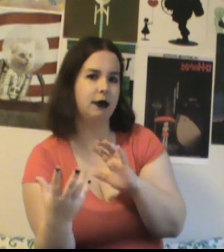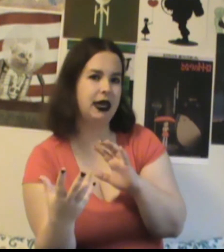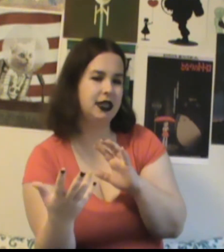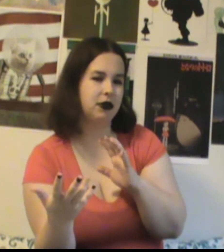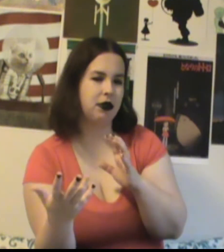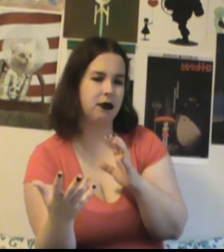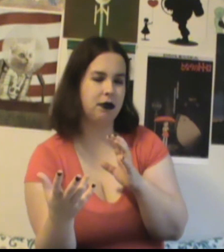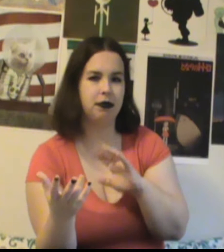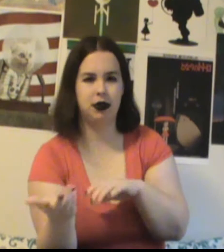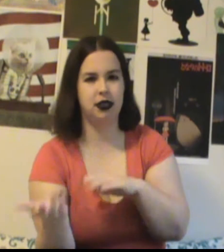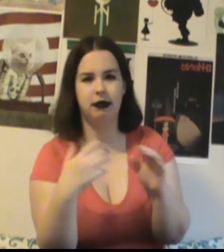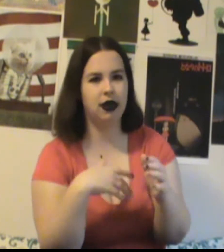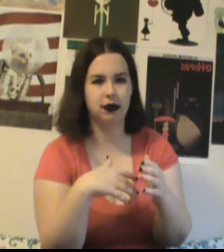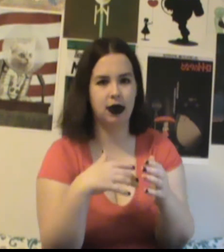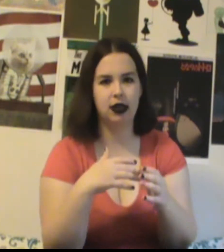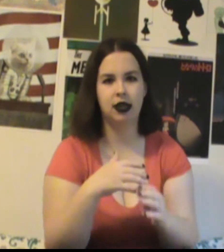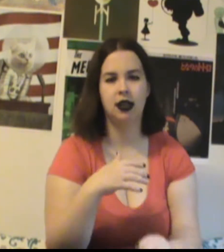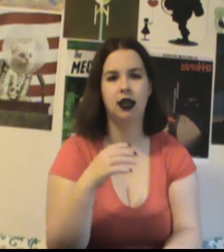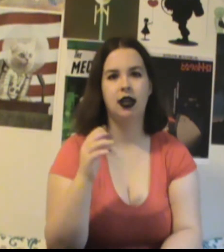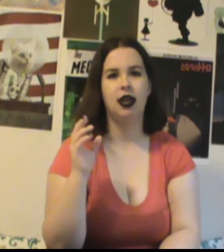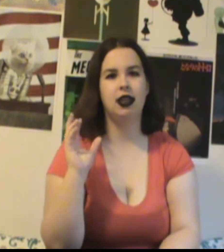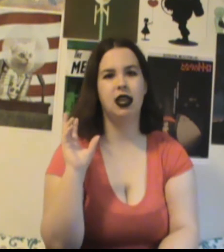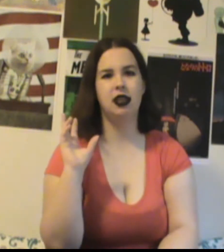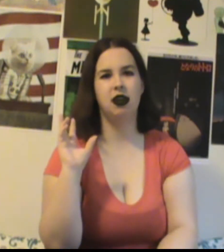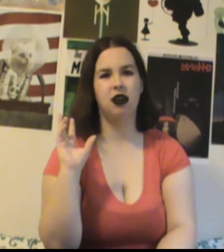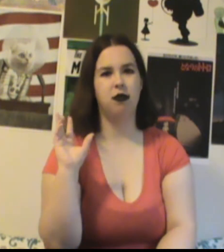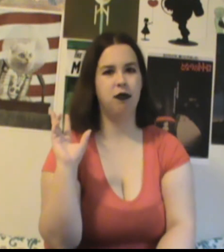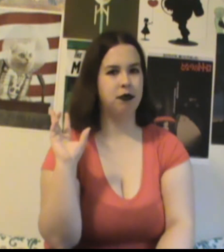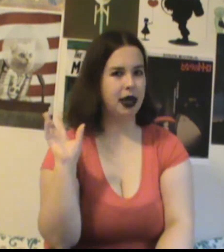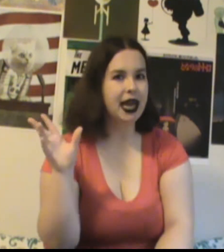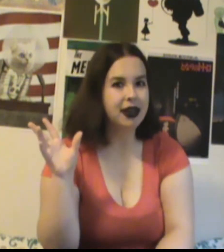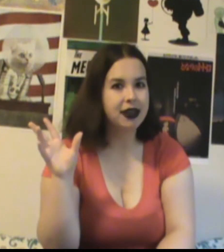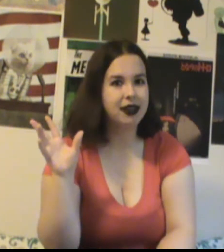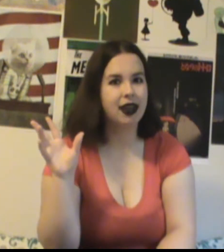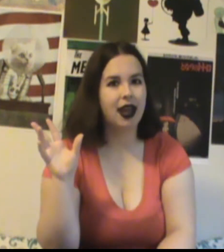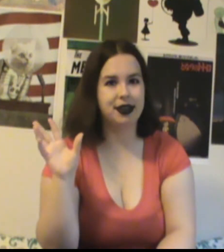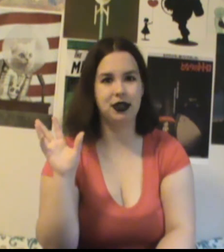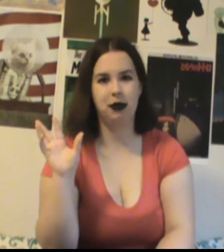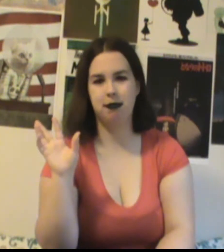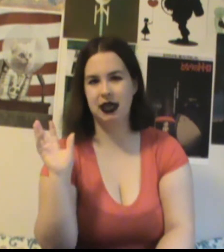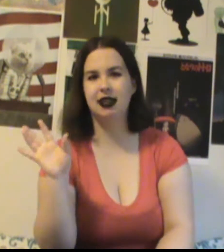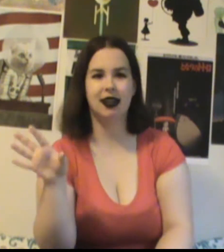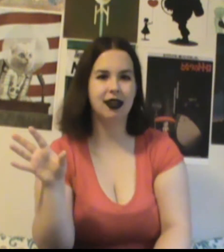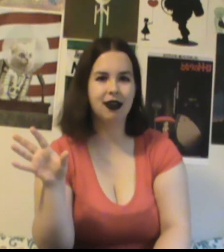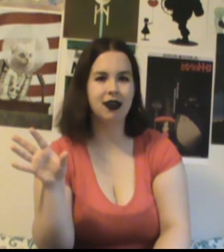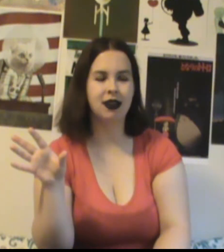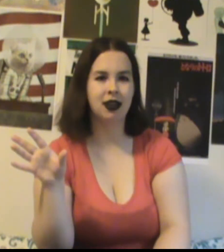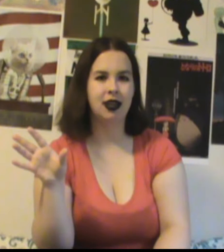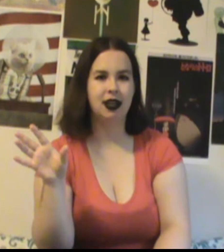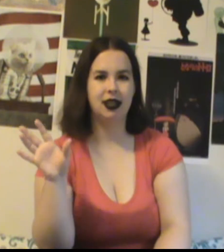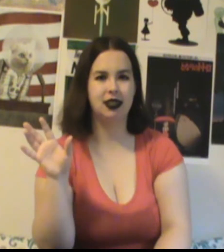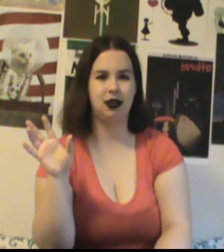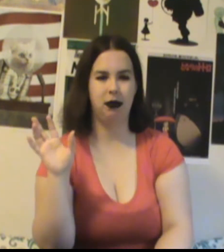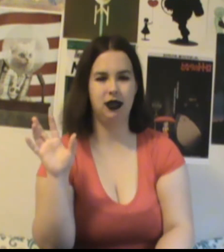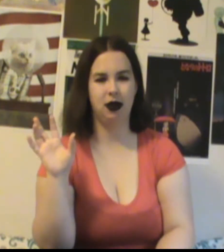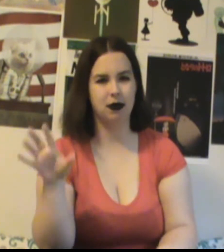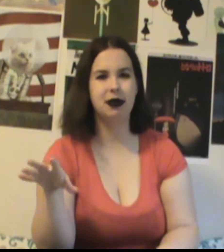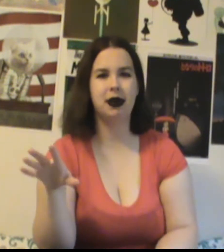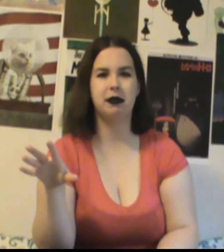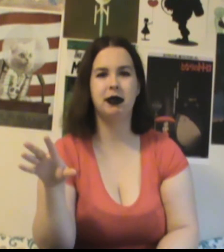alibi sort of puts him out of the running. And then the maid actually being the killer is the part that really bugged me,